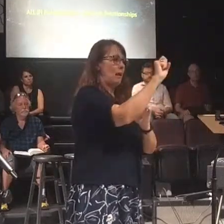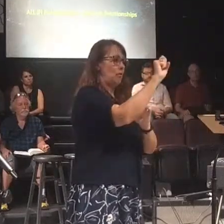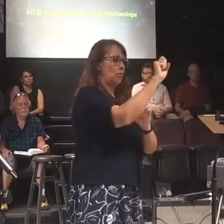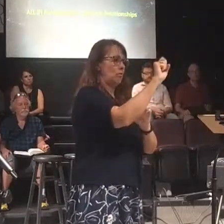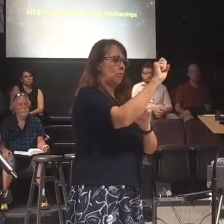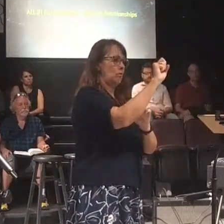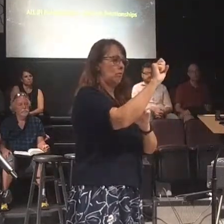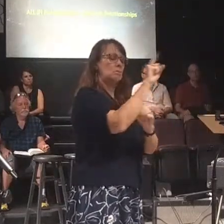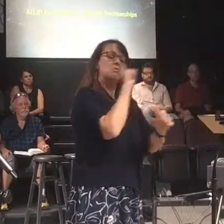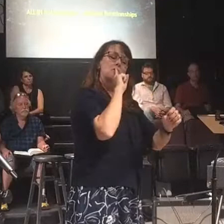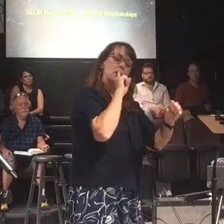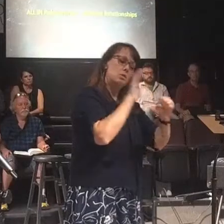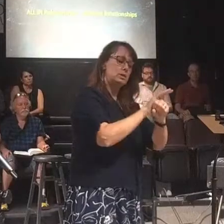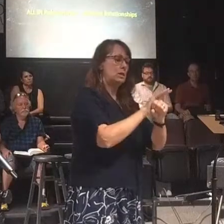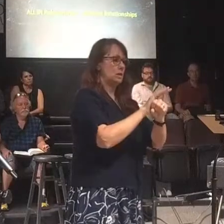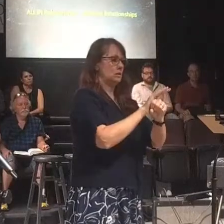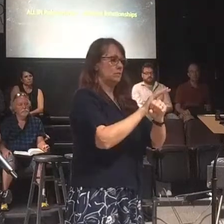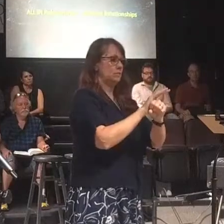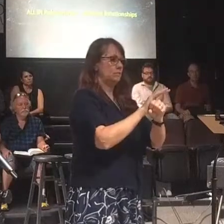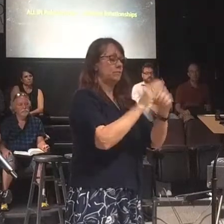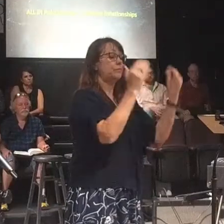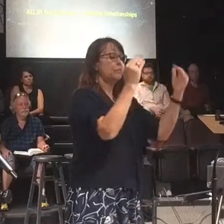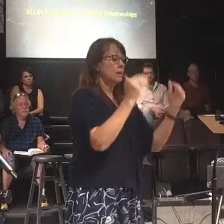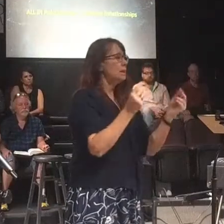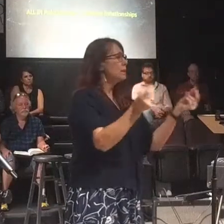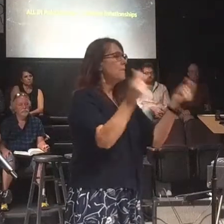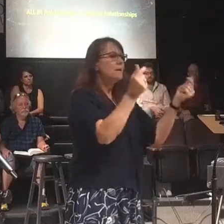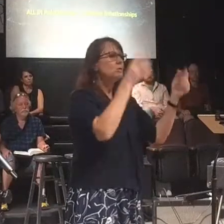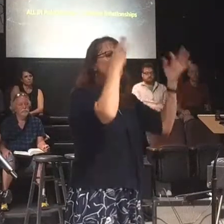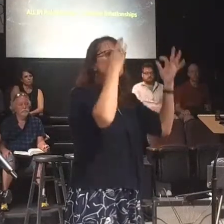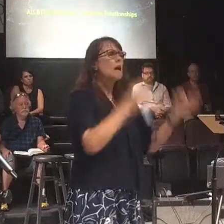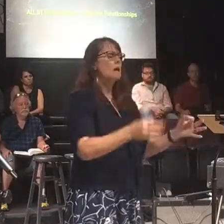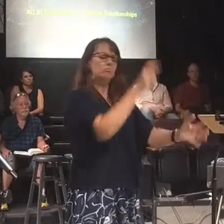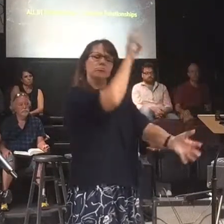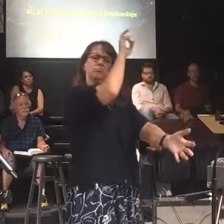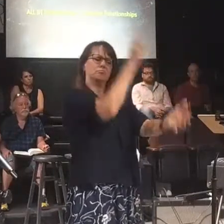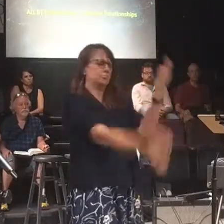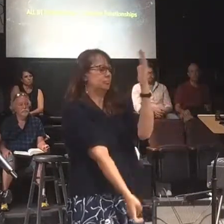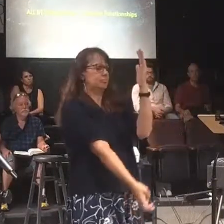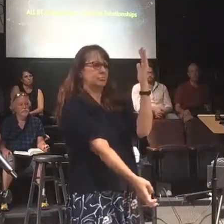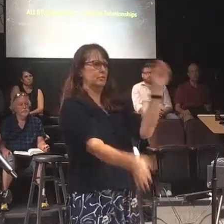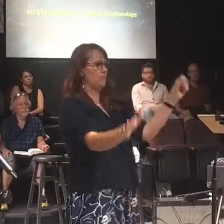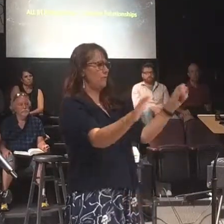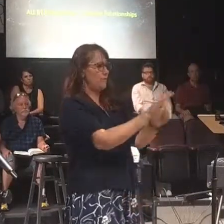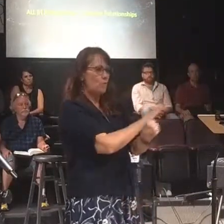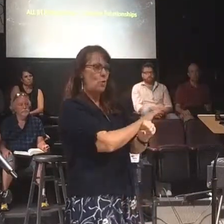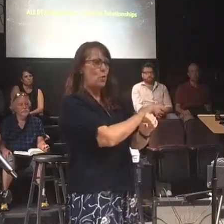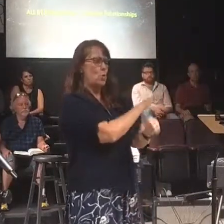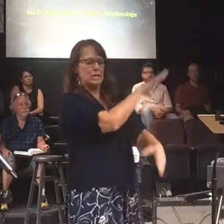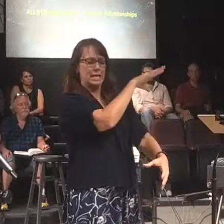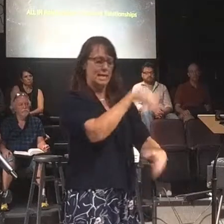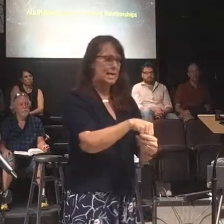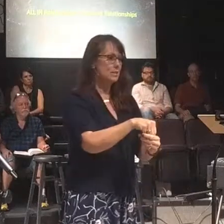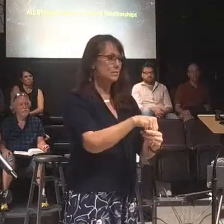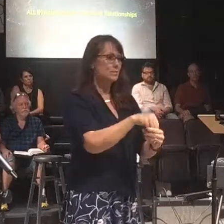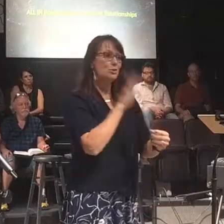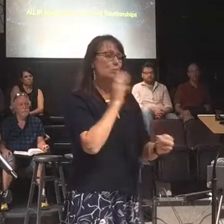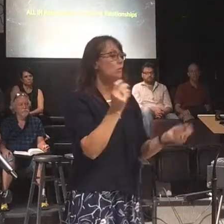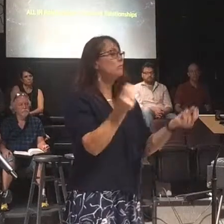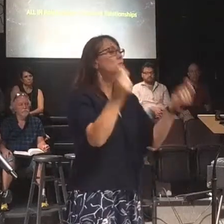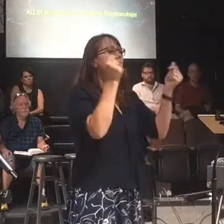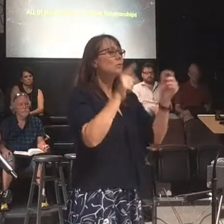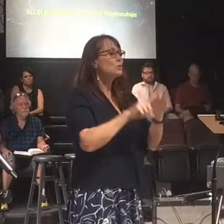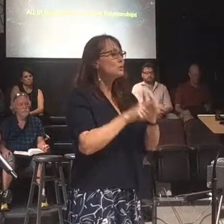you discover another way to be all in with your spouse, you start enjoying, just like that,